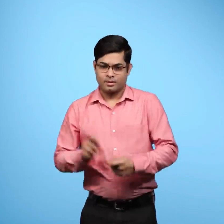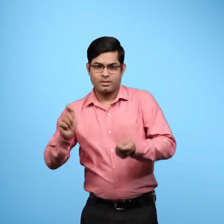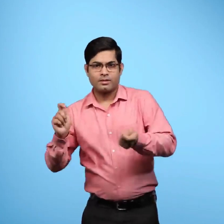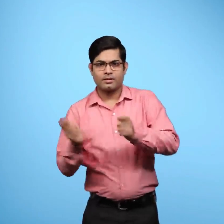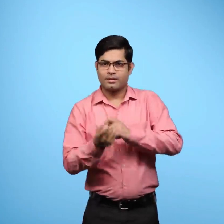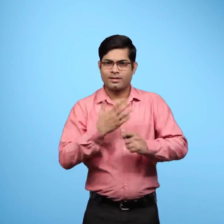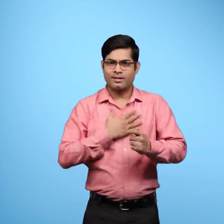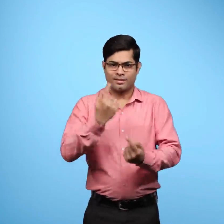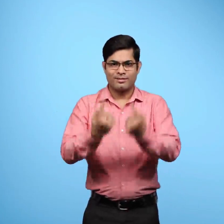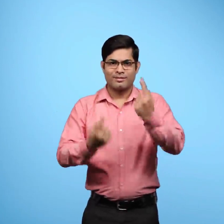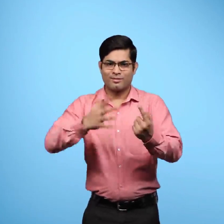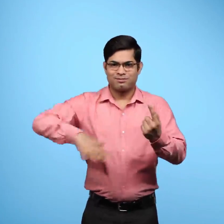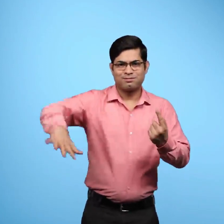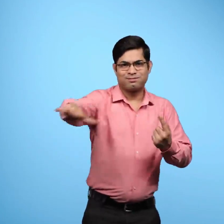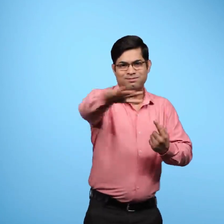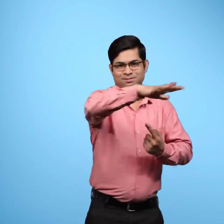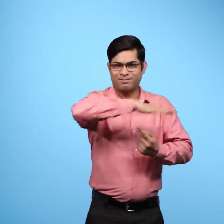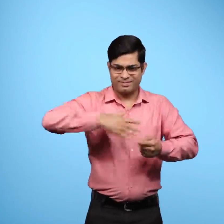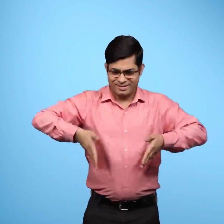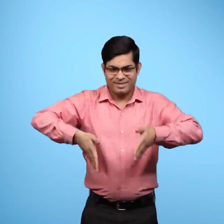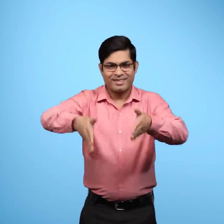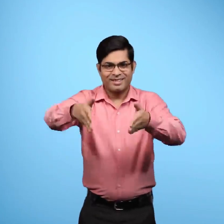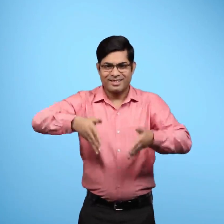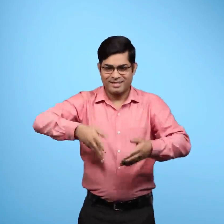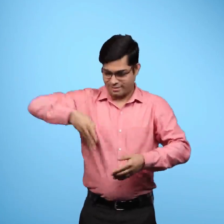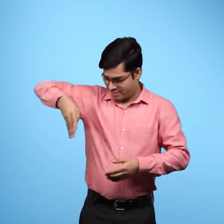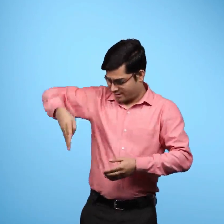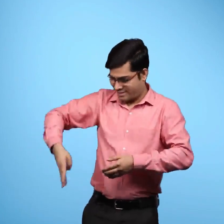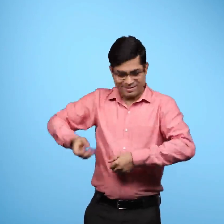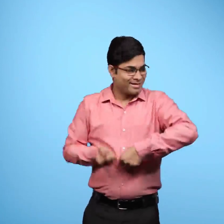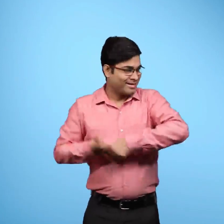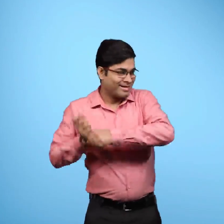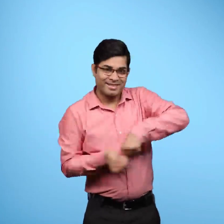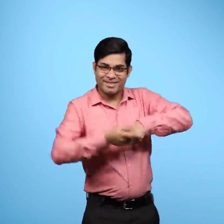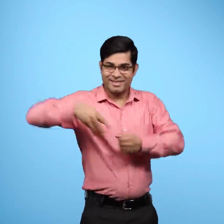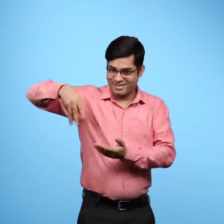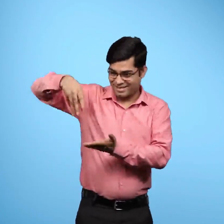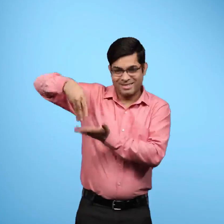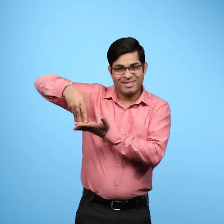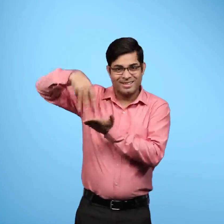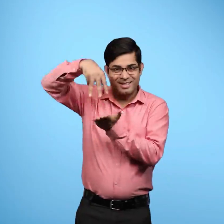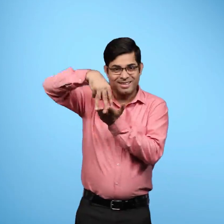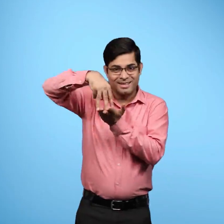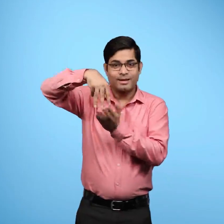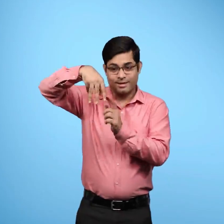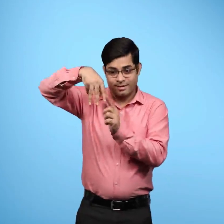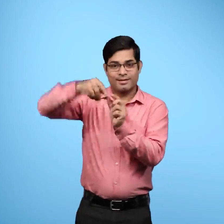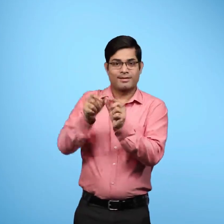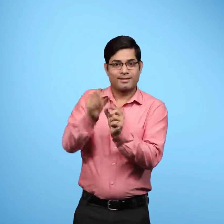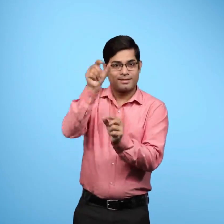In cricket, the stumps are the 3 wooden sticks that are placed upright in the ground to form the